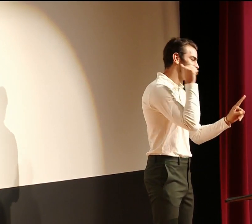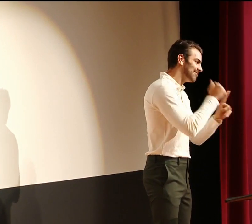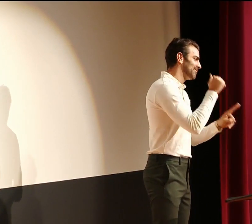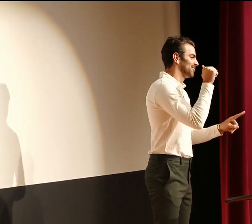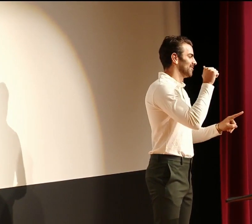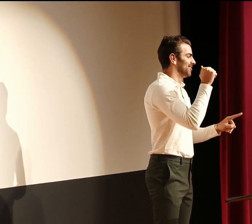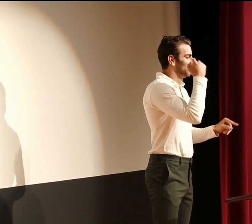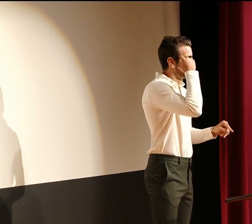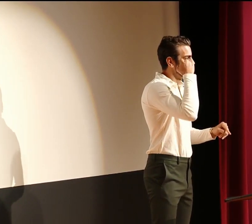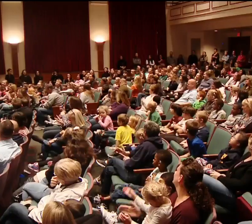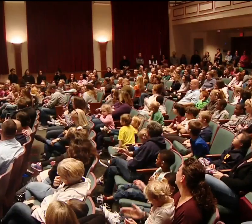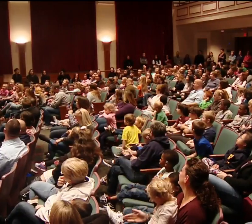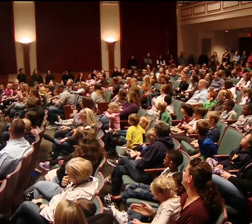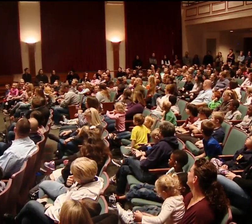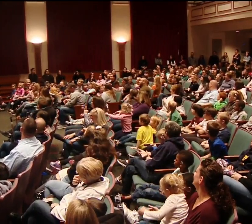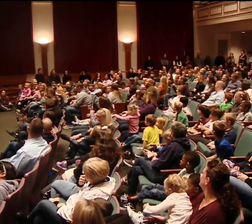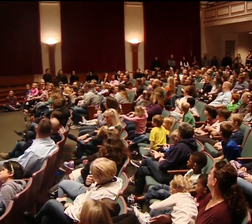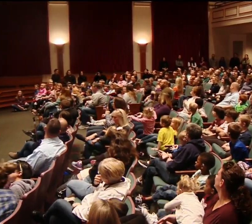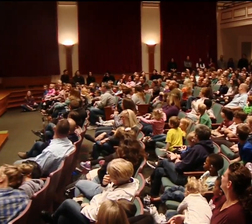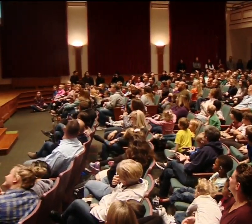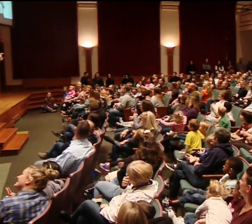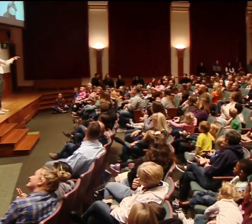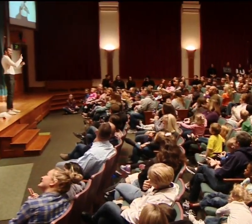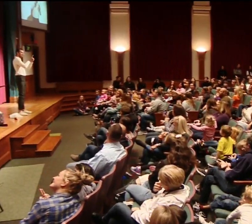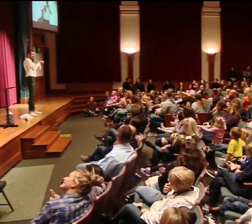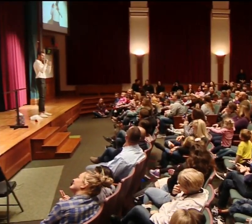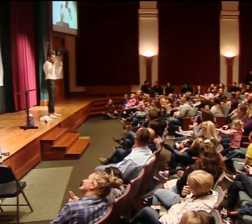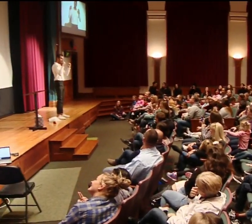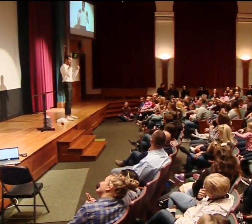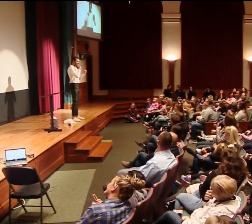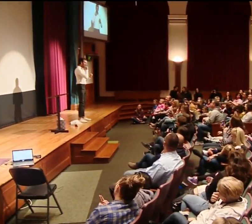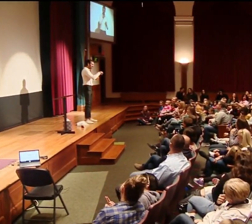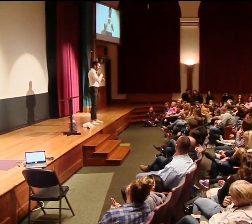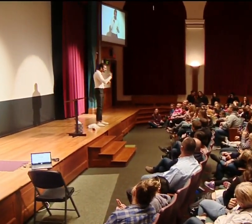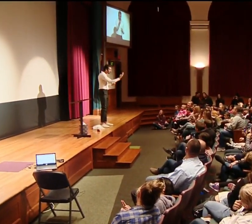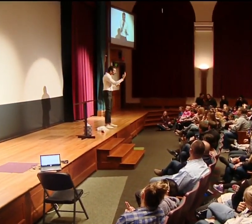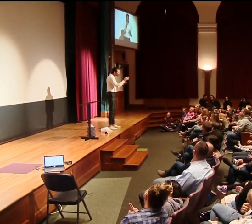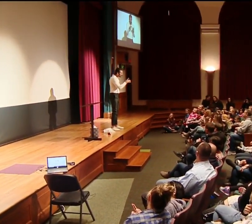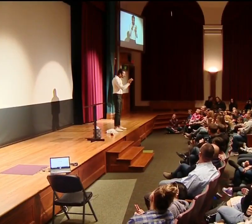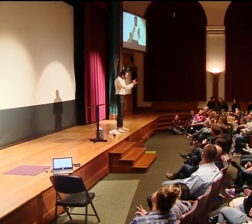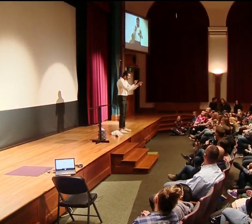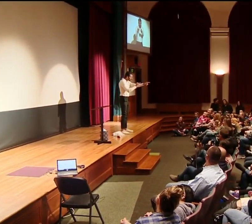winner and the first deaf winner on the CW's America's Next Top Model on season 22.